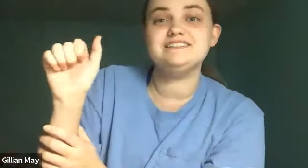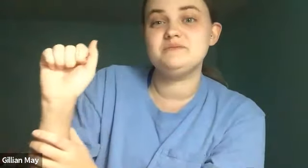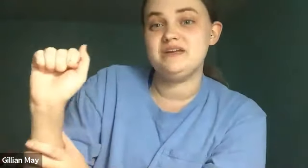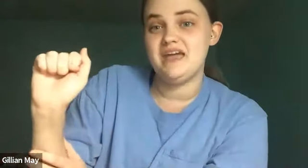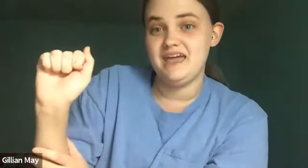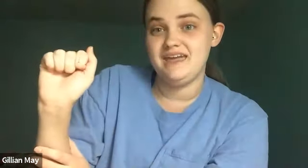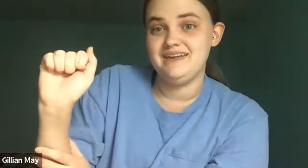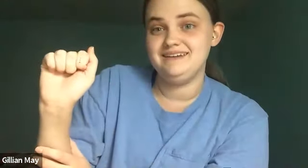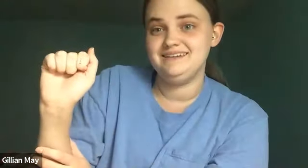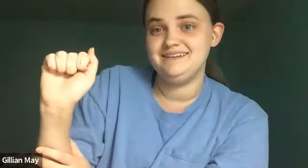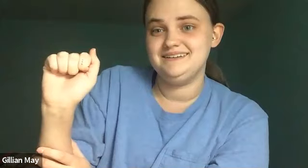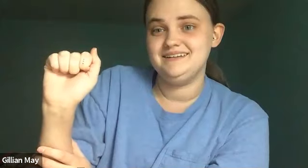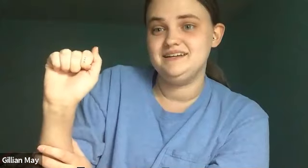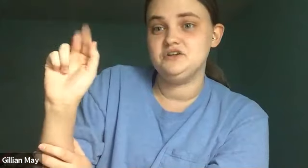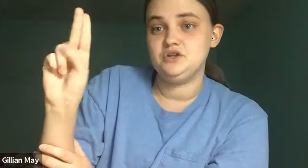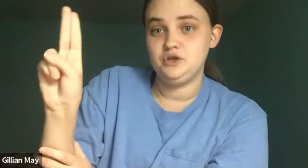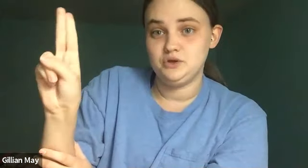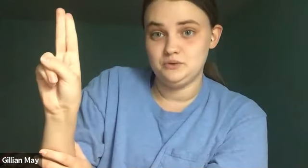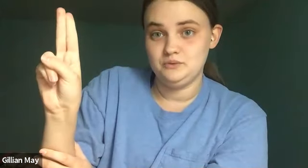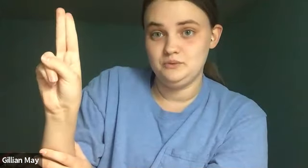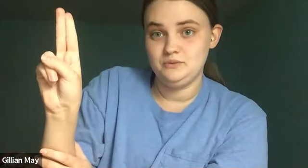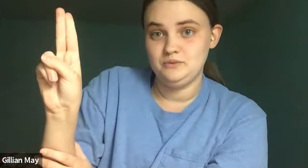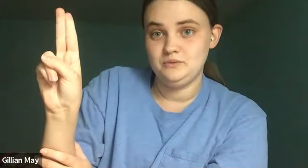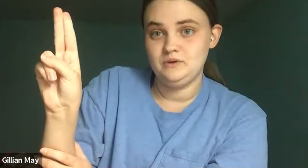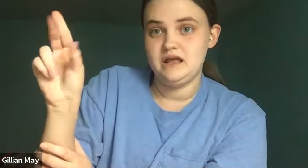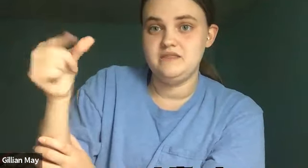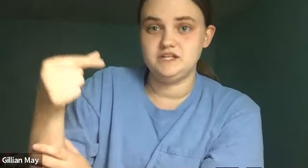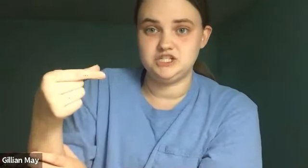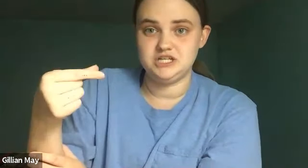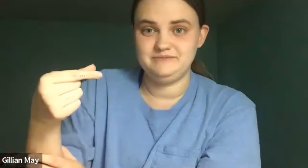going to be A, U, and then G.